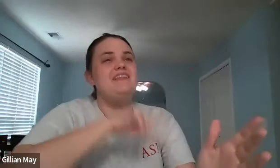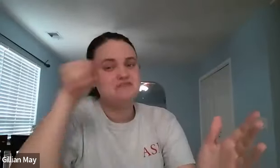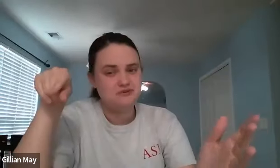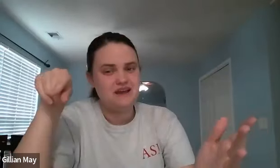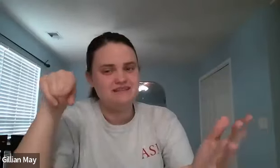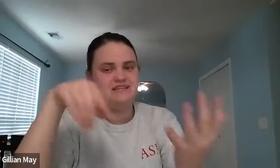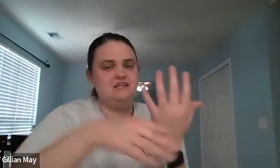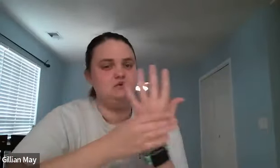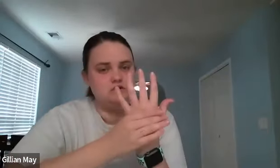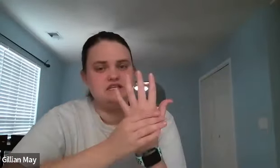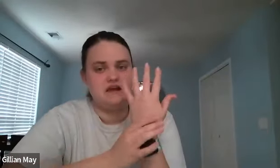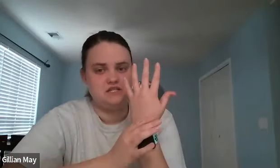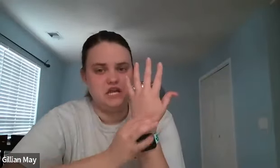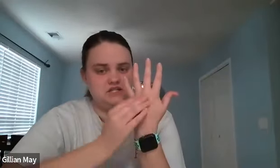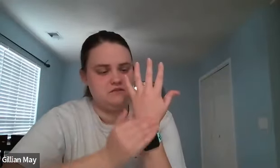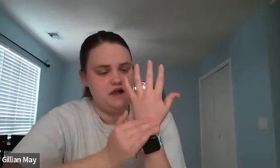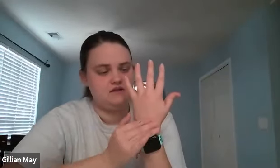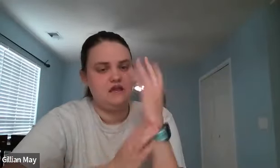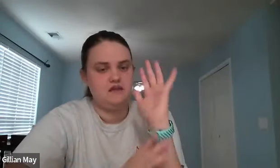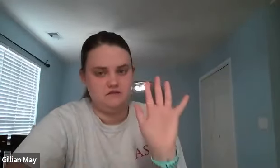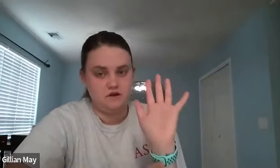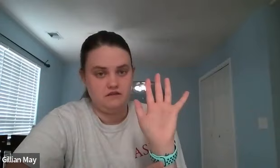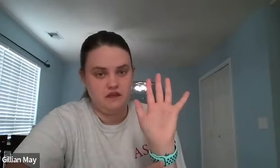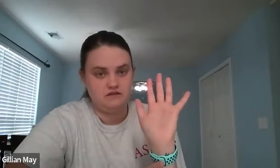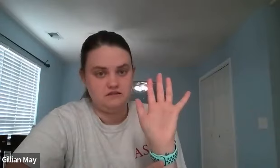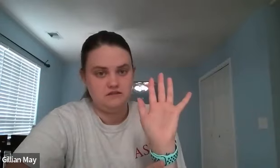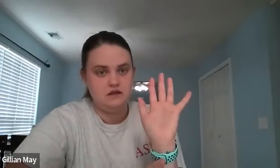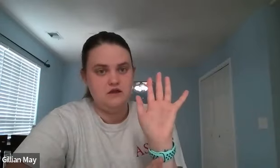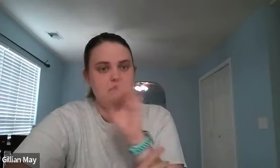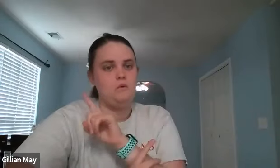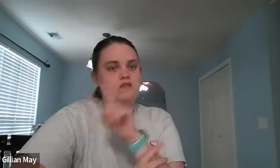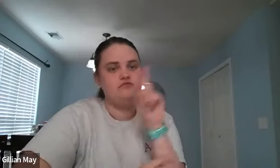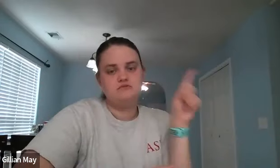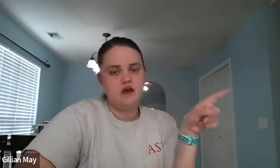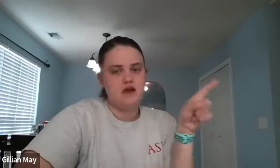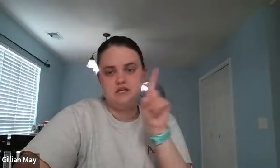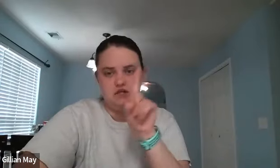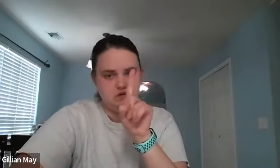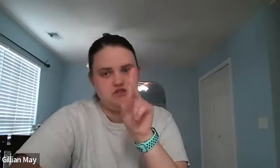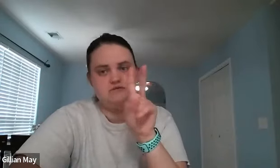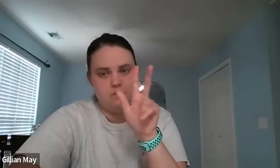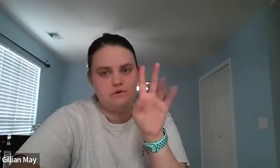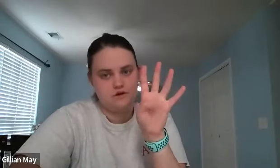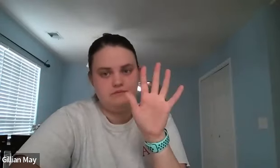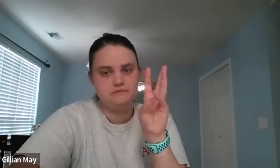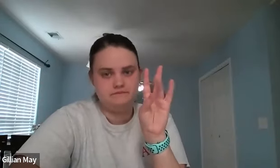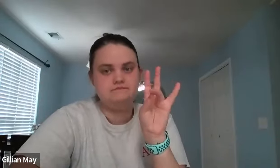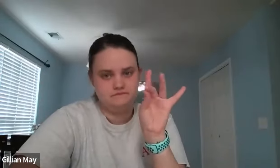11 through 19, you will see that change of the back of the hand and the front of the hand. But 1 through 9, you can do forward.